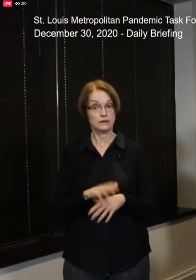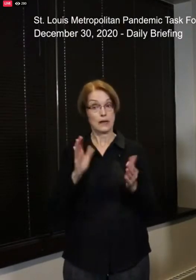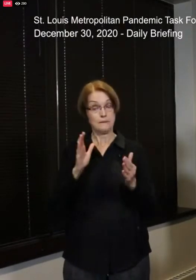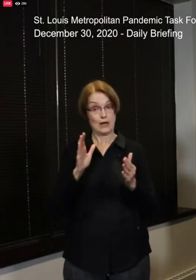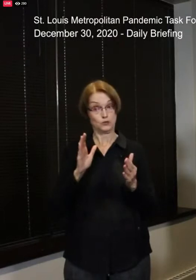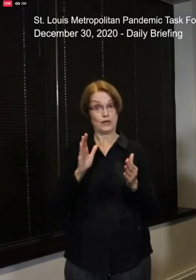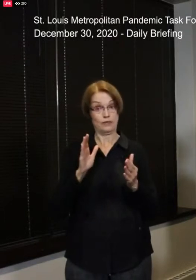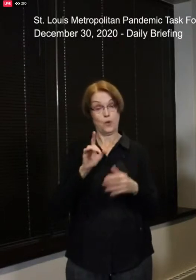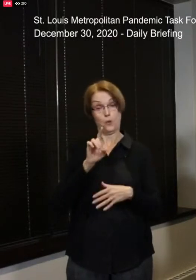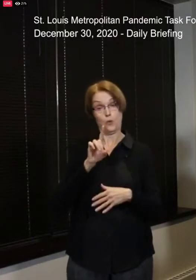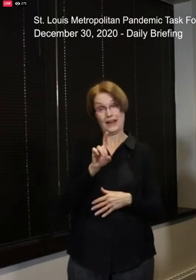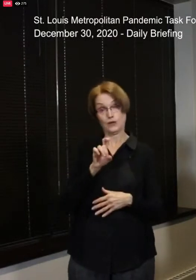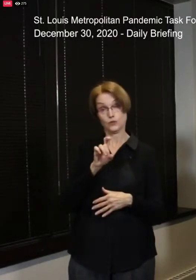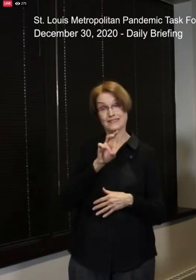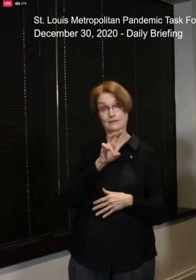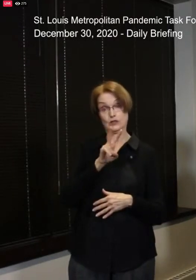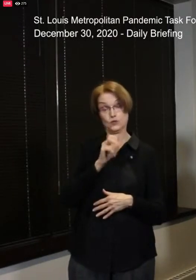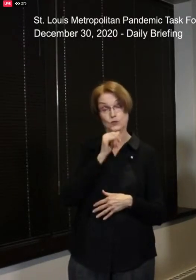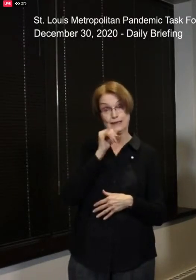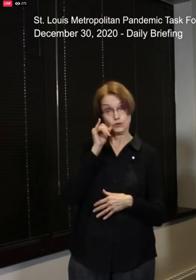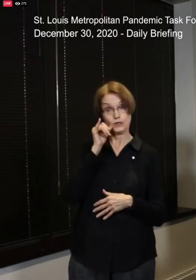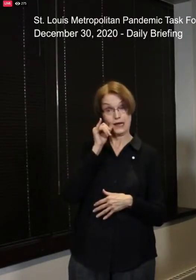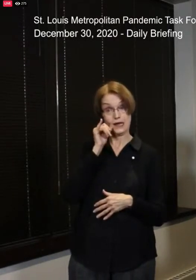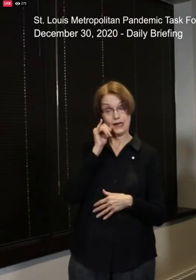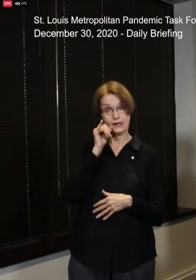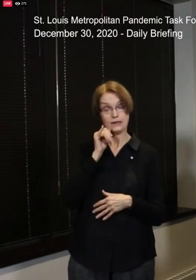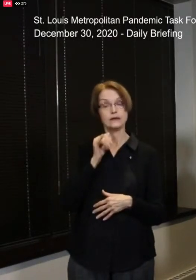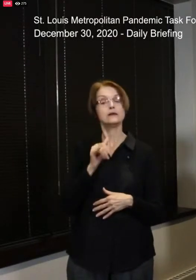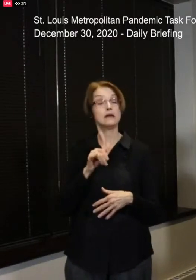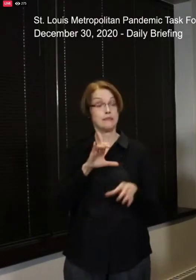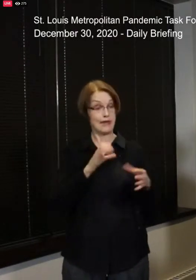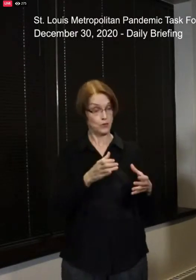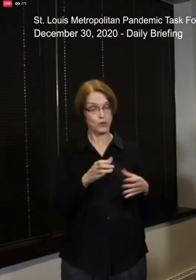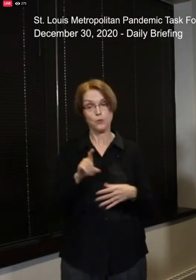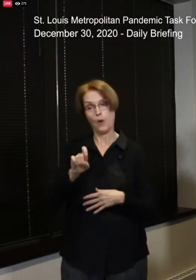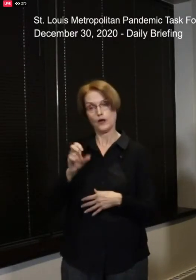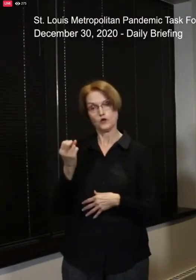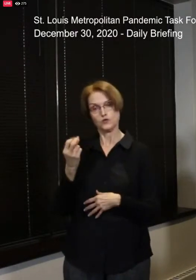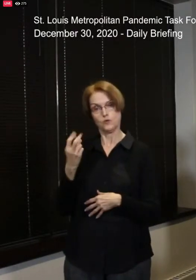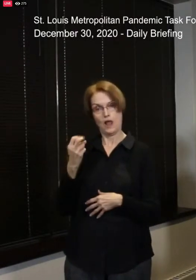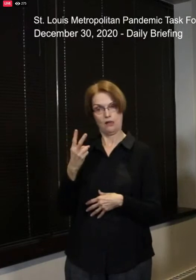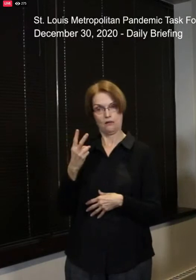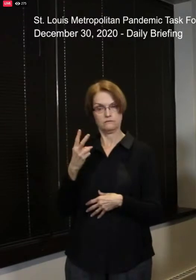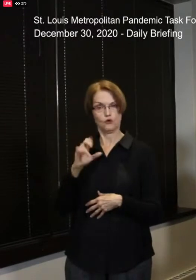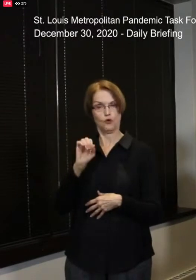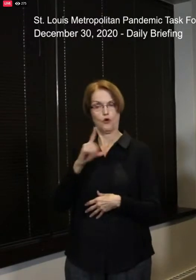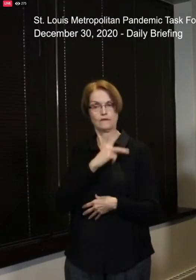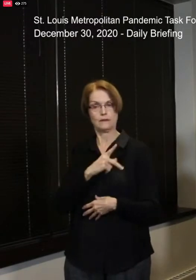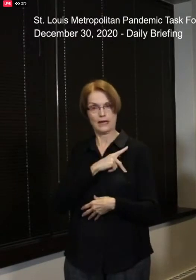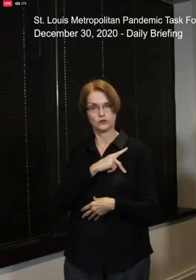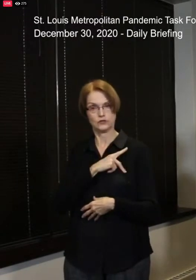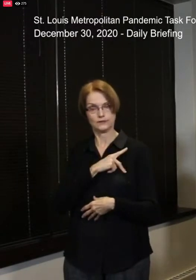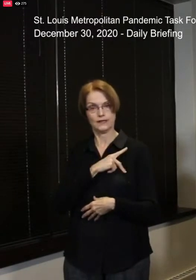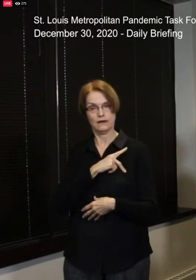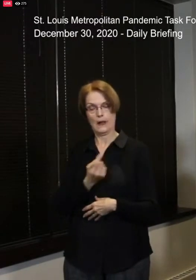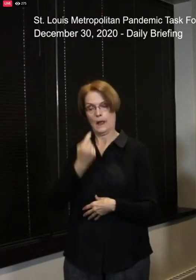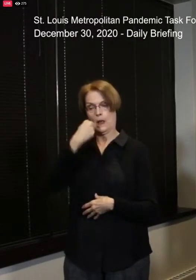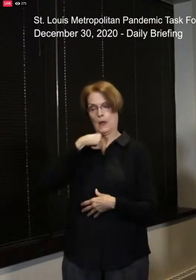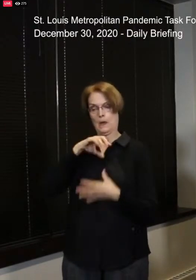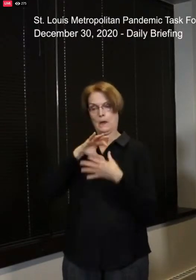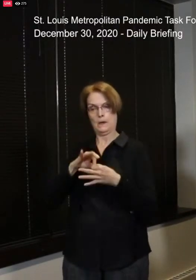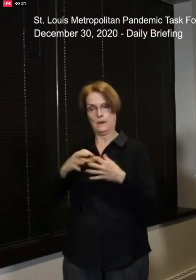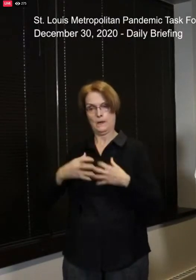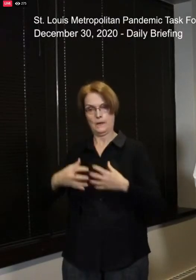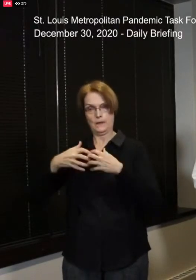with 172 yesterday. And we have 112 COVID patients on ventilators today, and that's compared